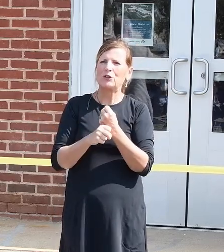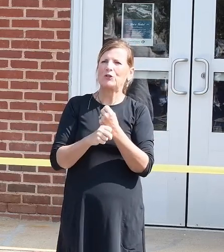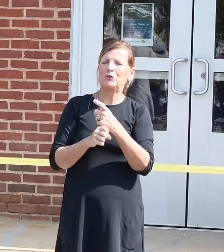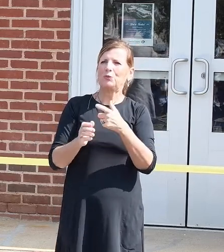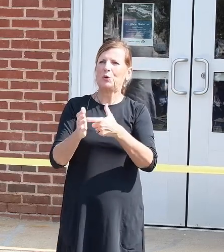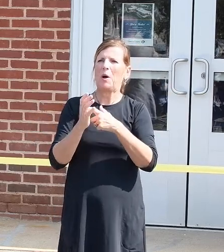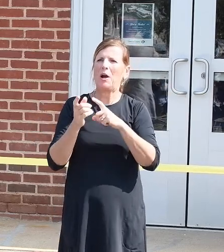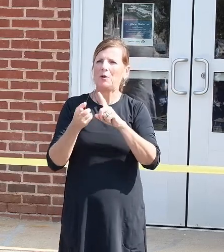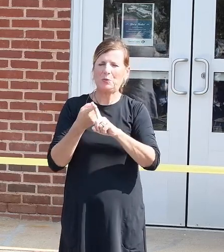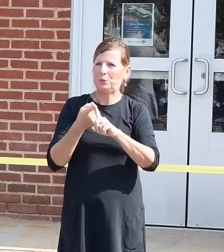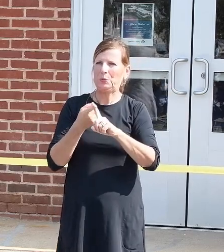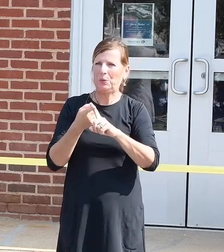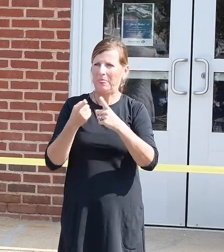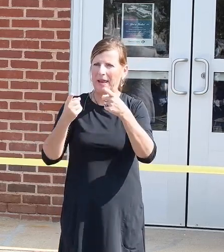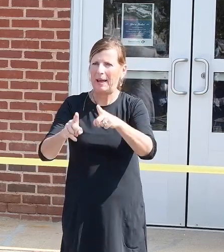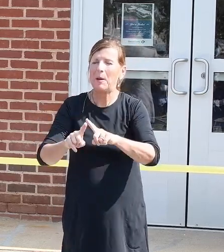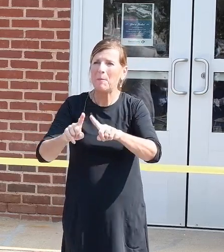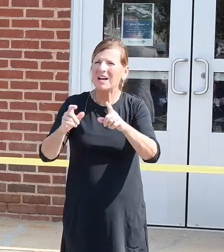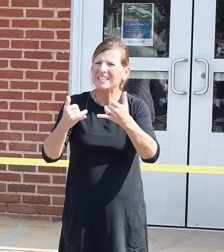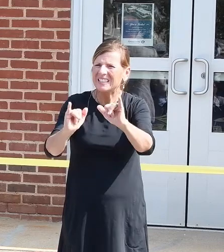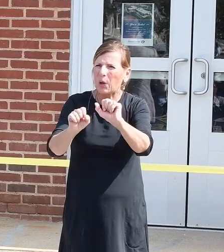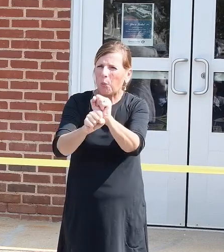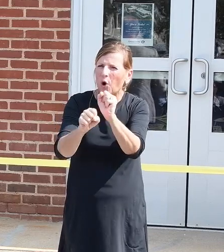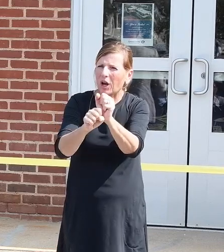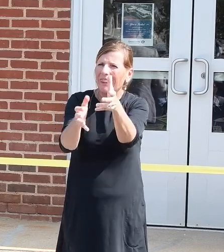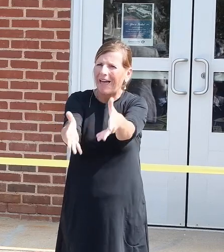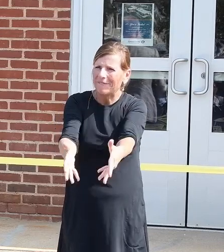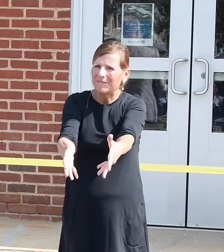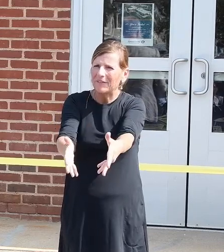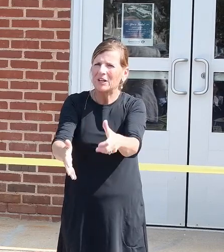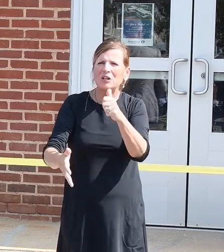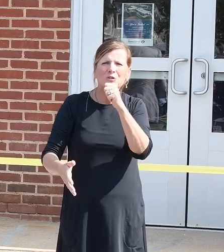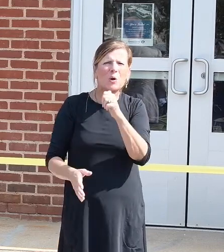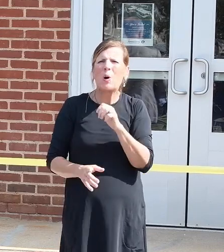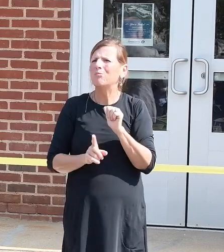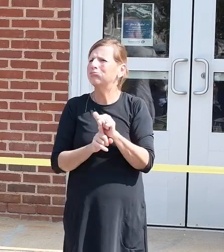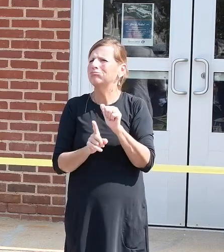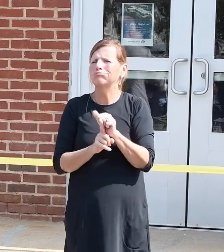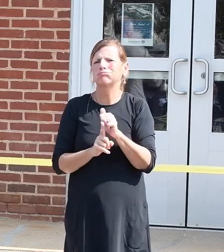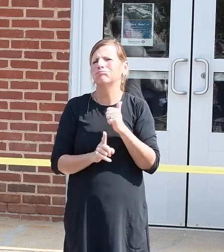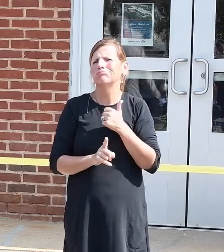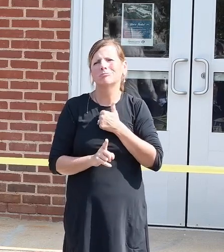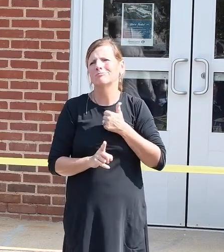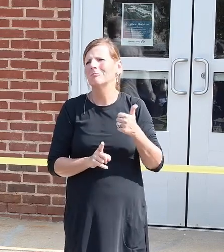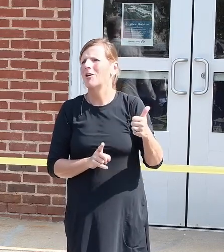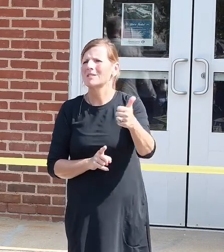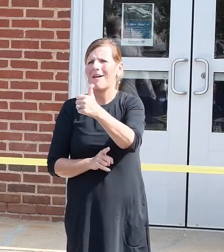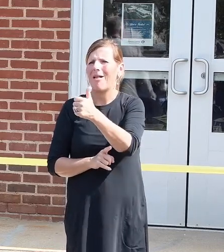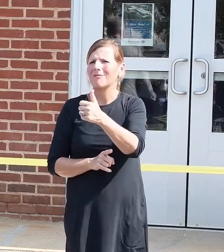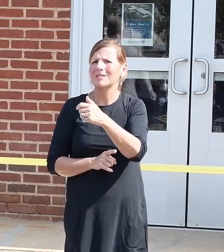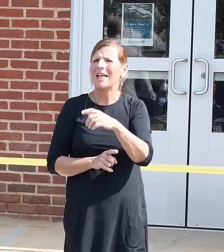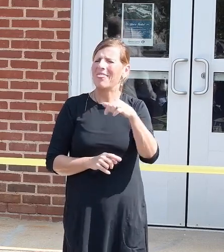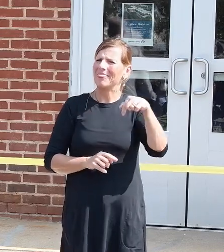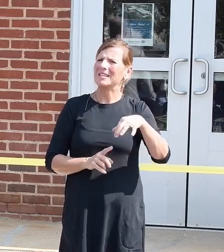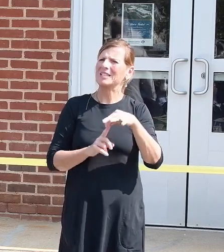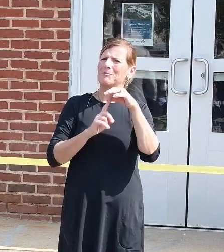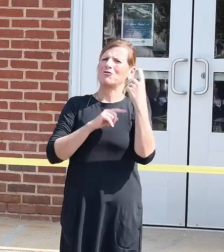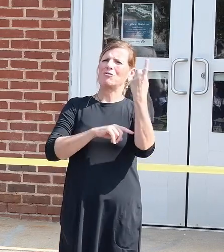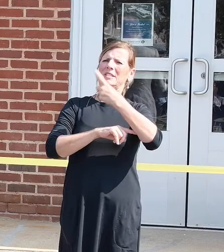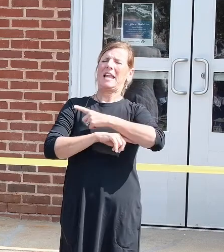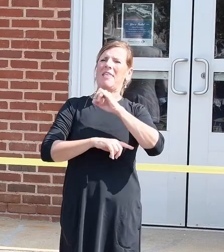be, but yet the work needs to continue. Let us not fool ourselves on this very special day that the forces